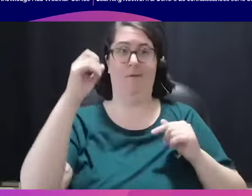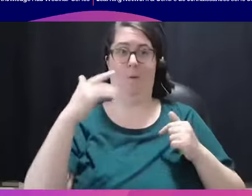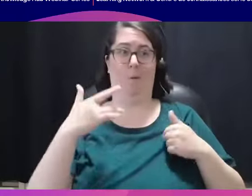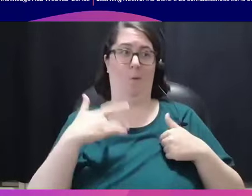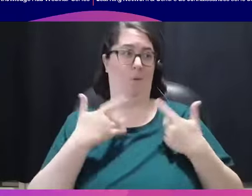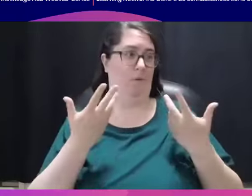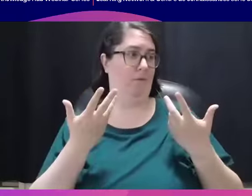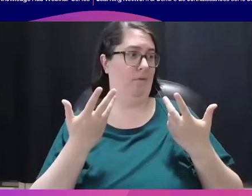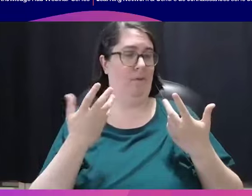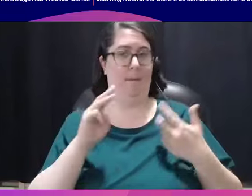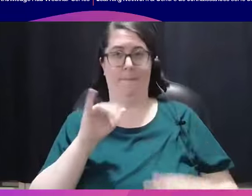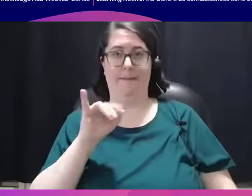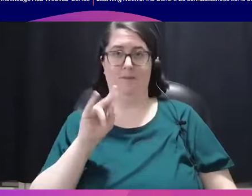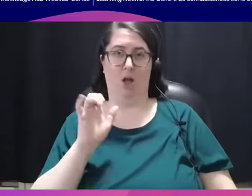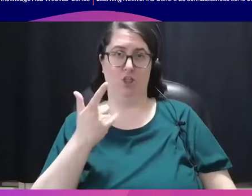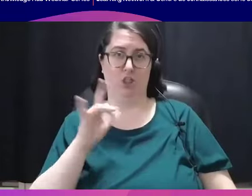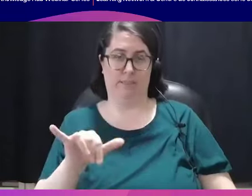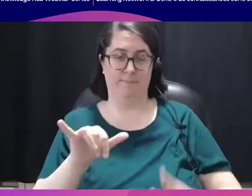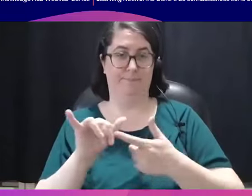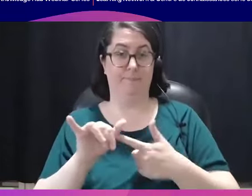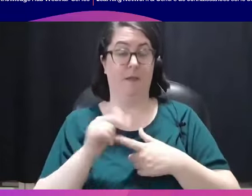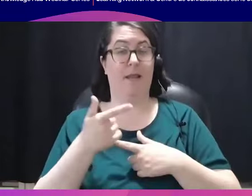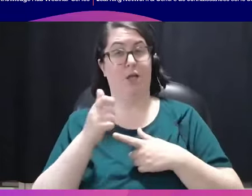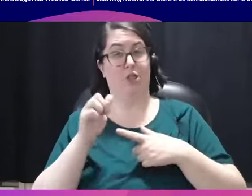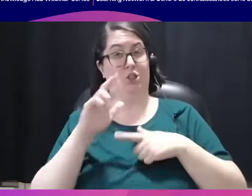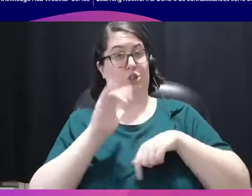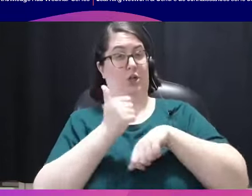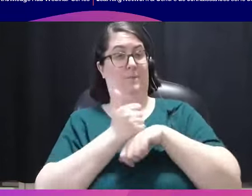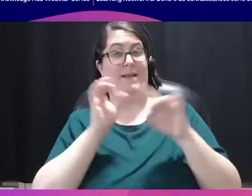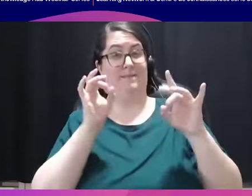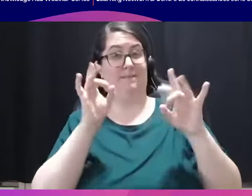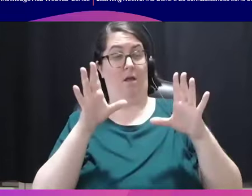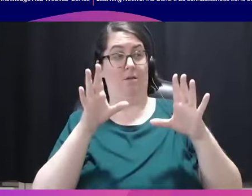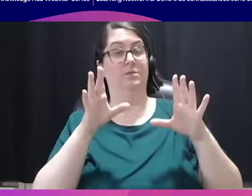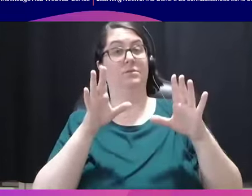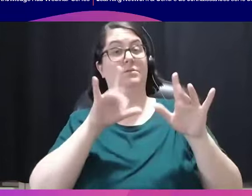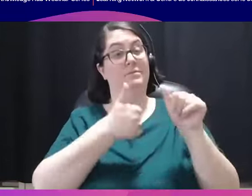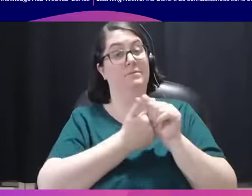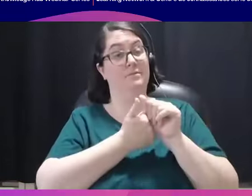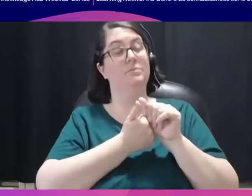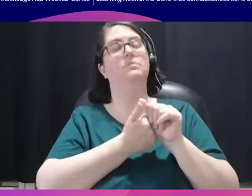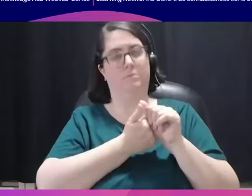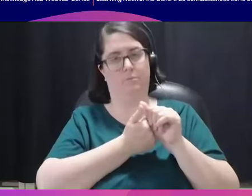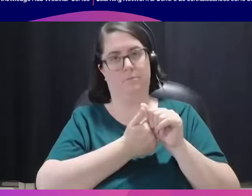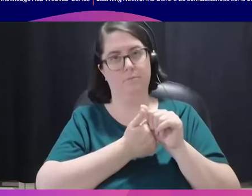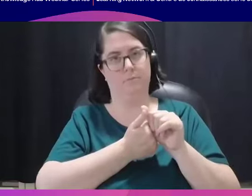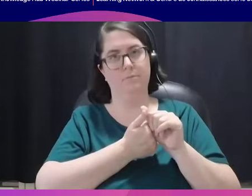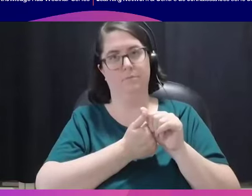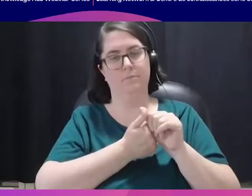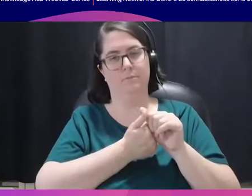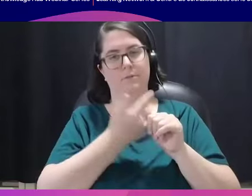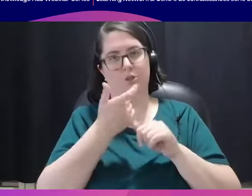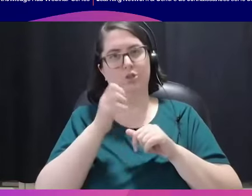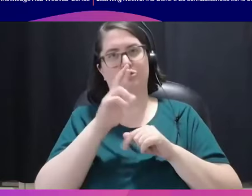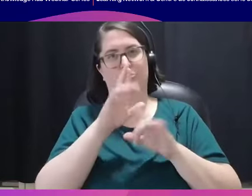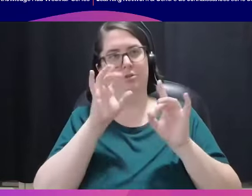people. The root cause of a gender-based violence problem is misogyny and the patriarchy. So to assume that the